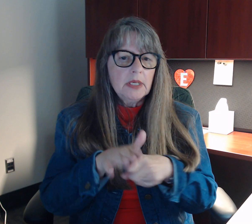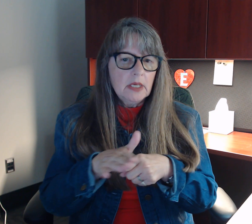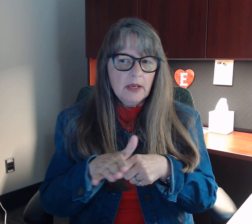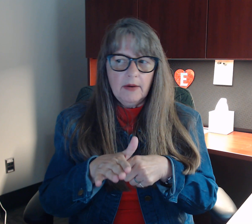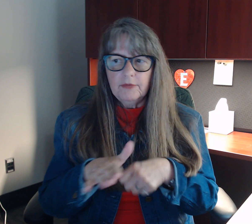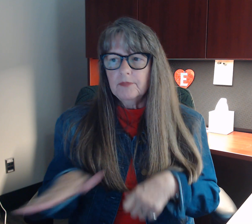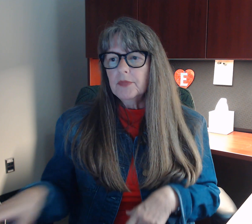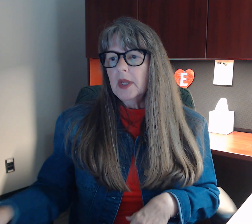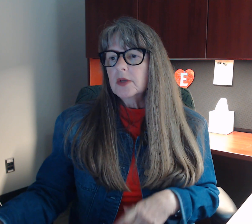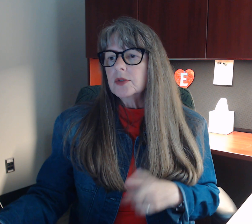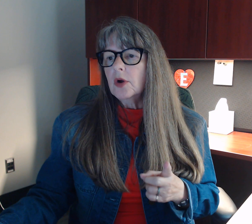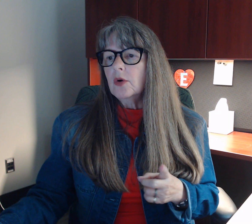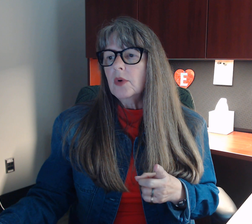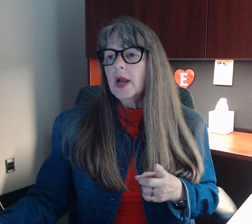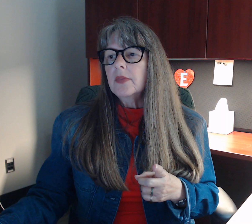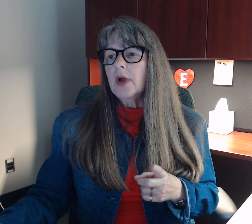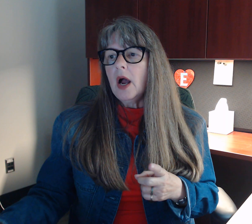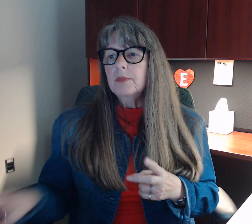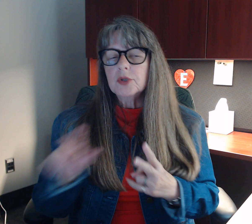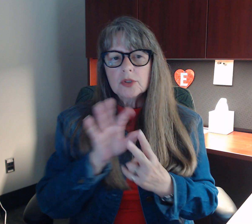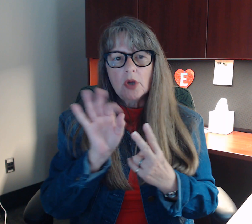enough. So the options are